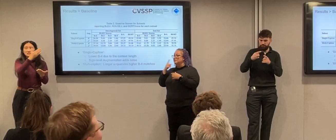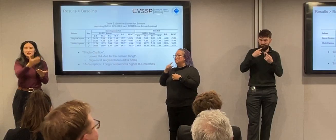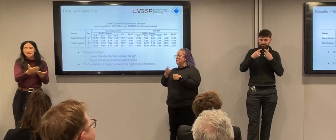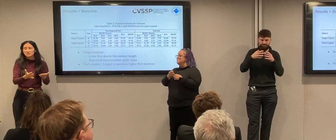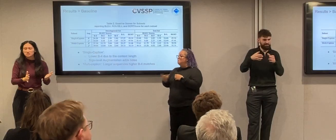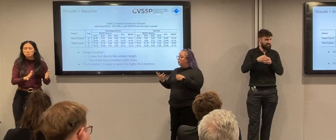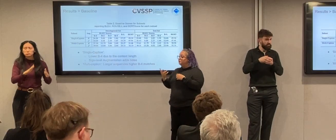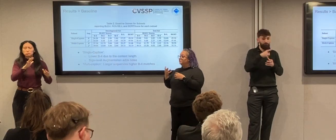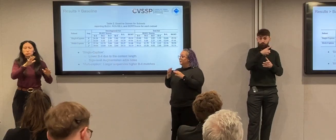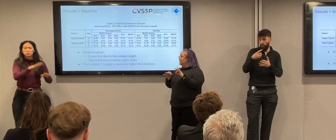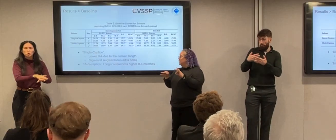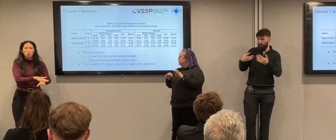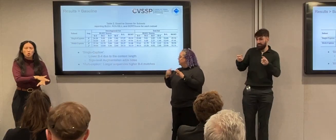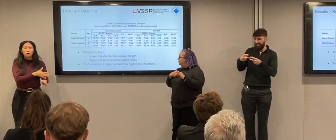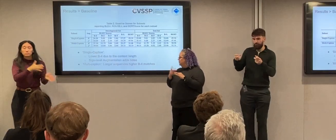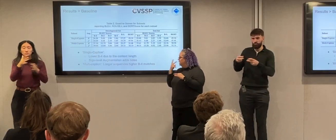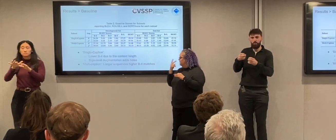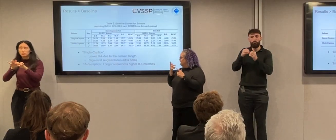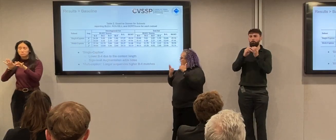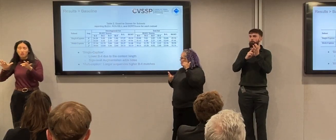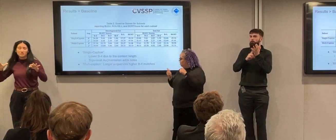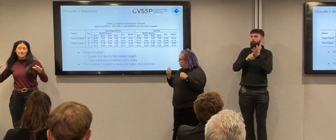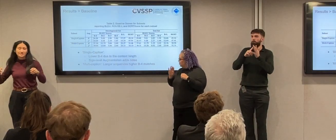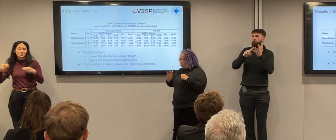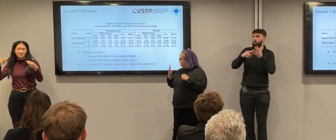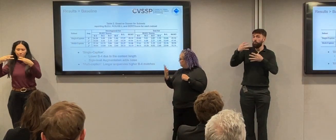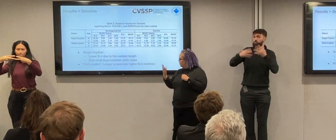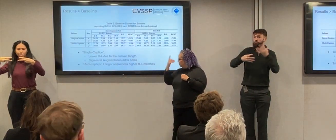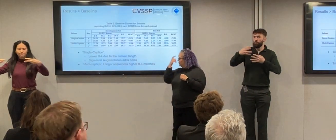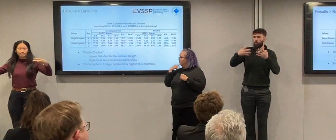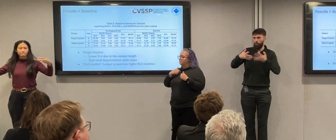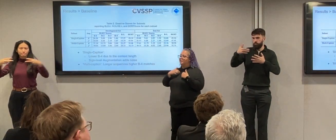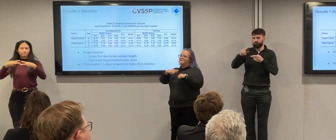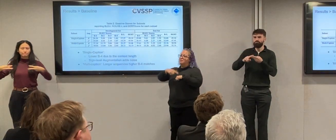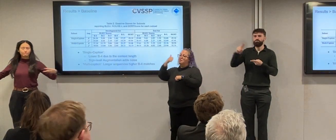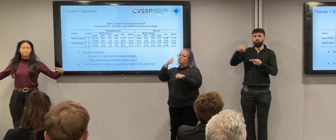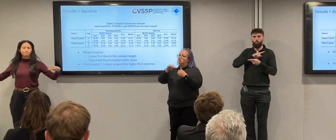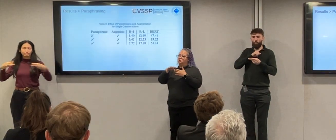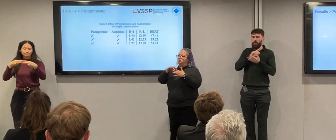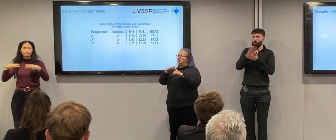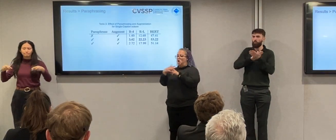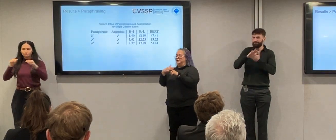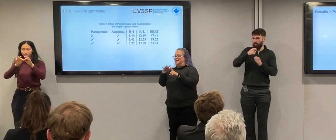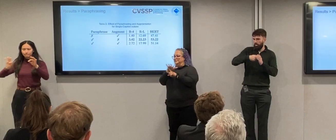see a larger blue 4 because we have a much longer context.